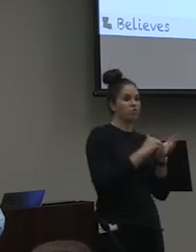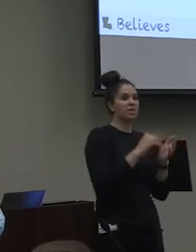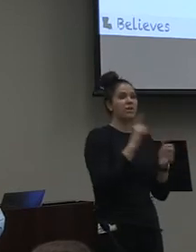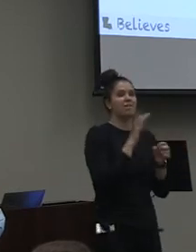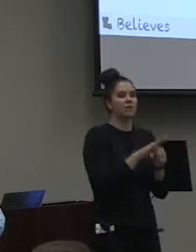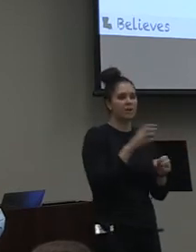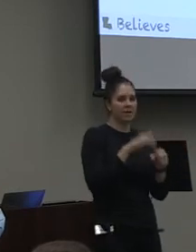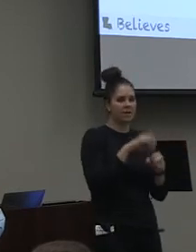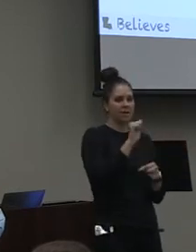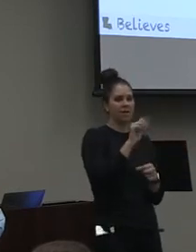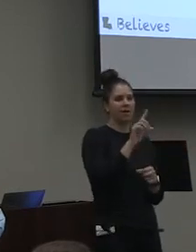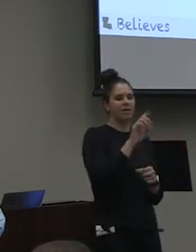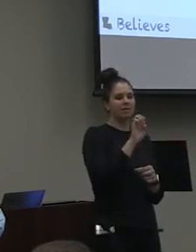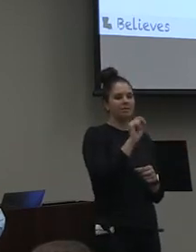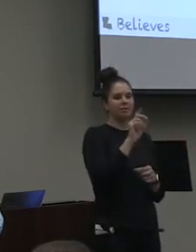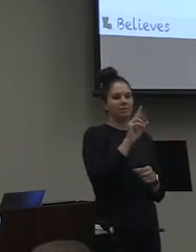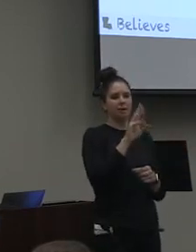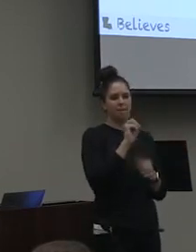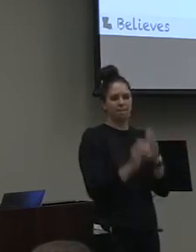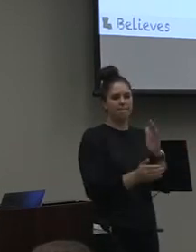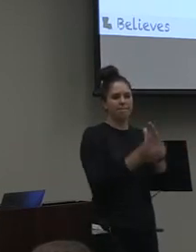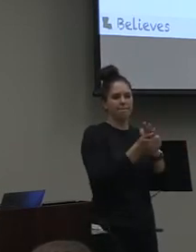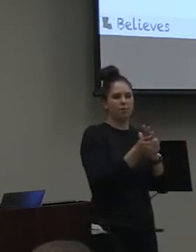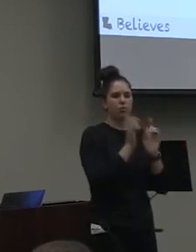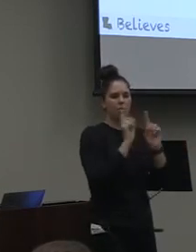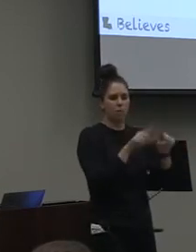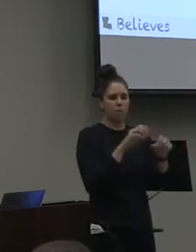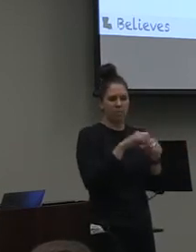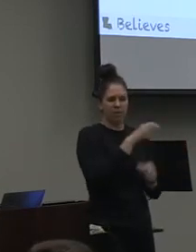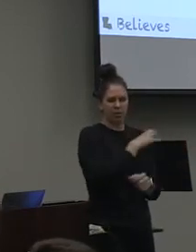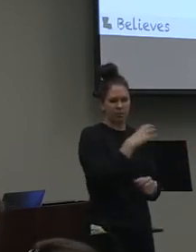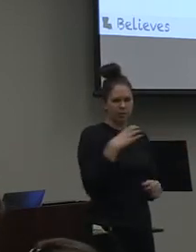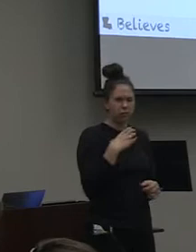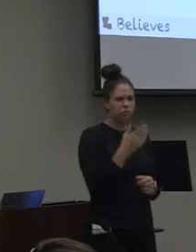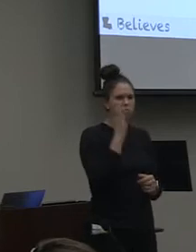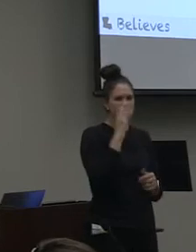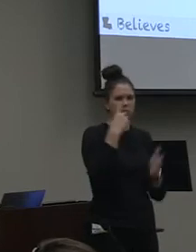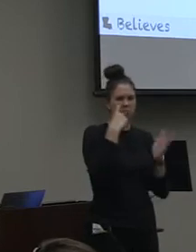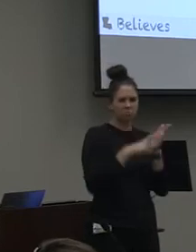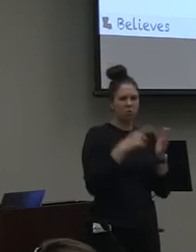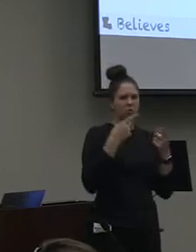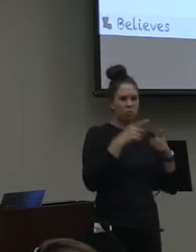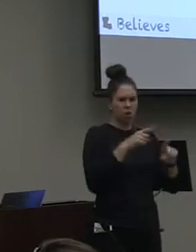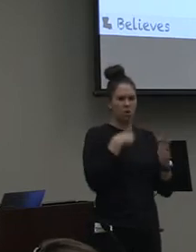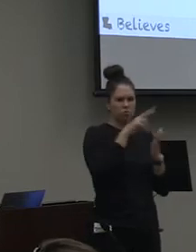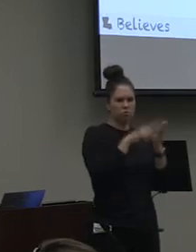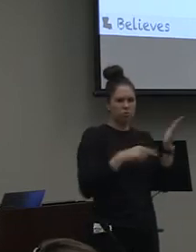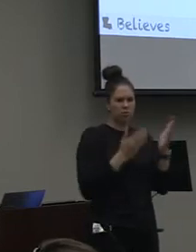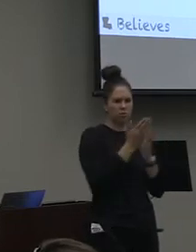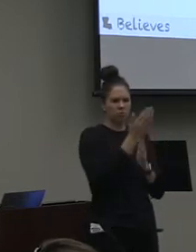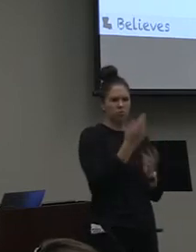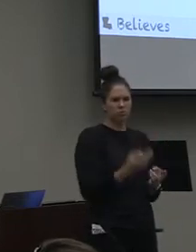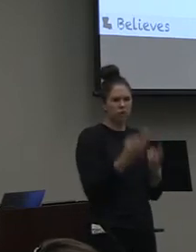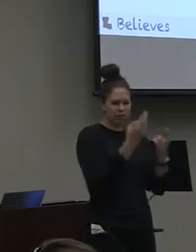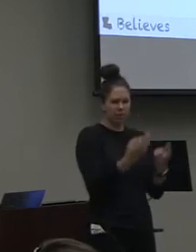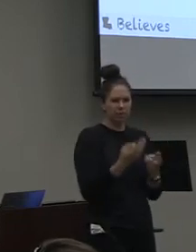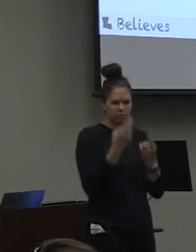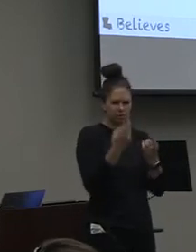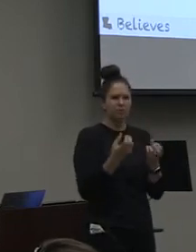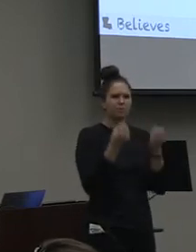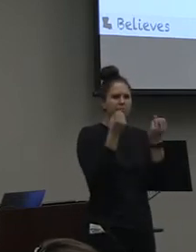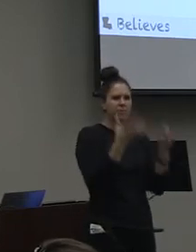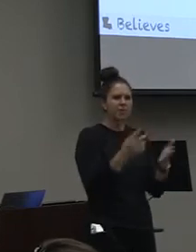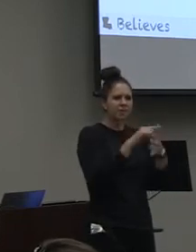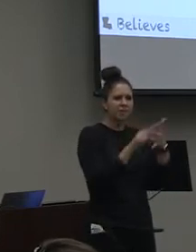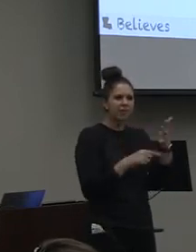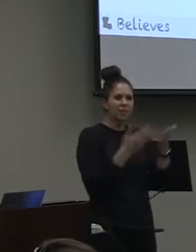the addendum report of the commission. And you'll see as I read through these recommendations that a lot of these things